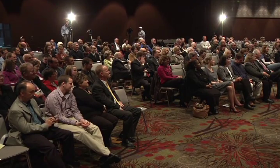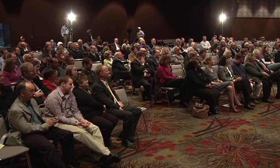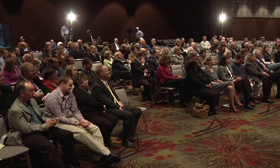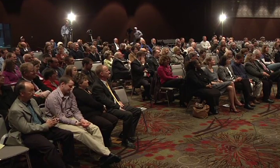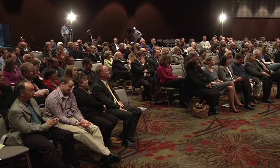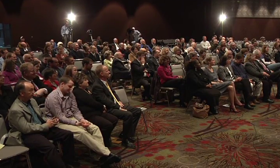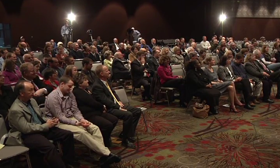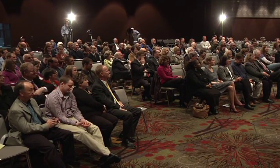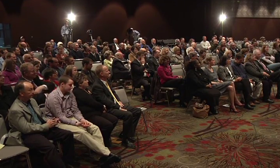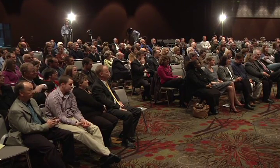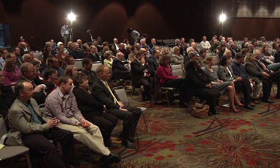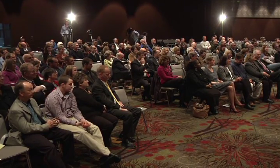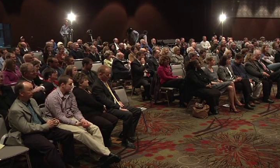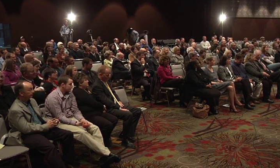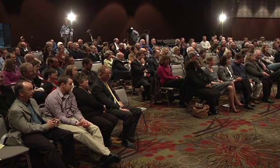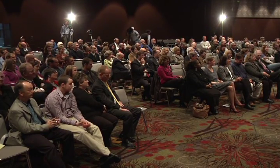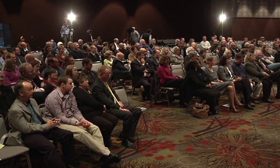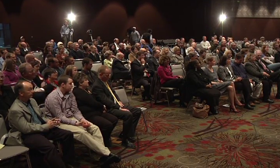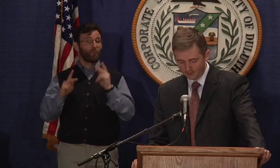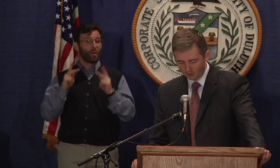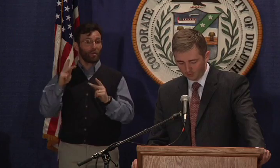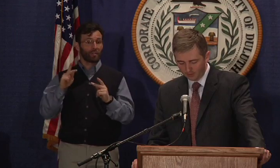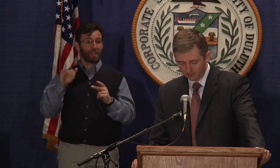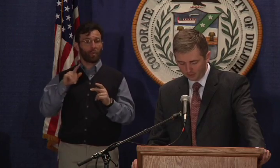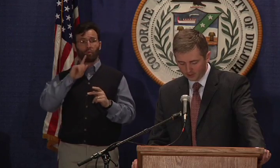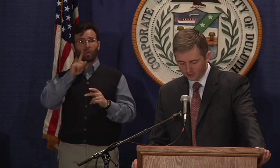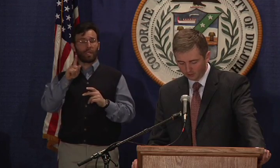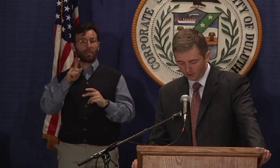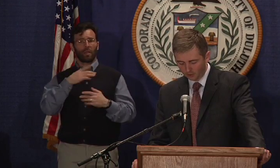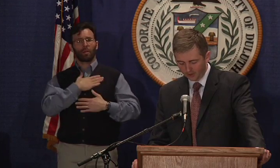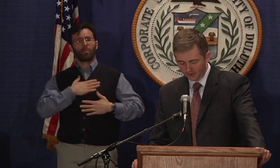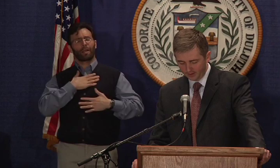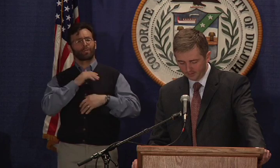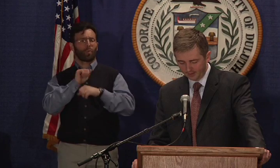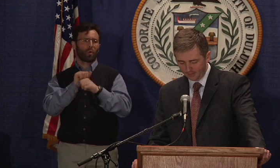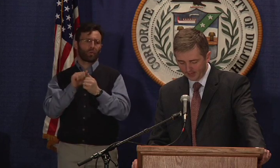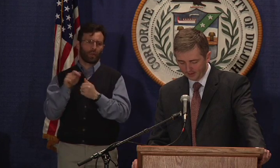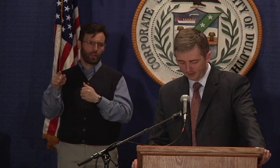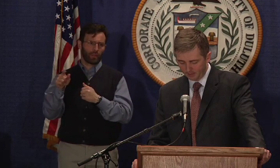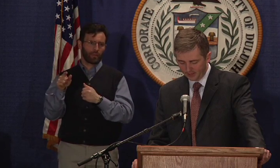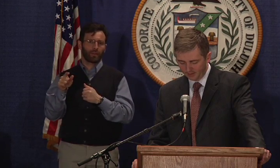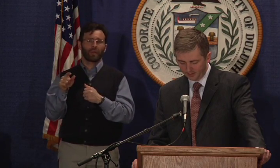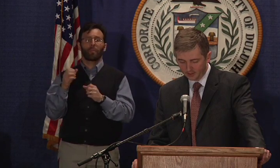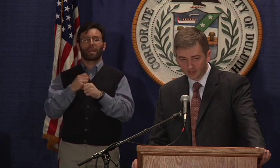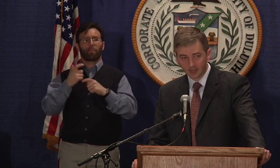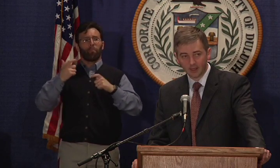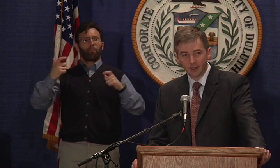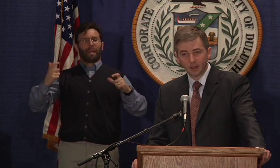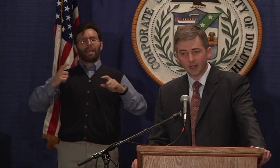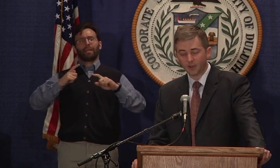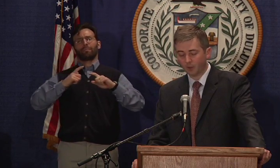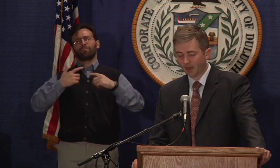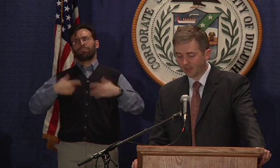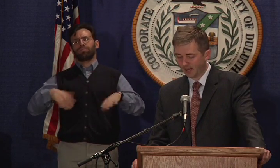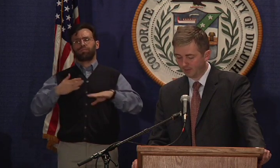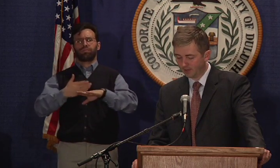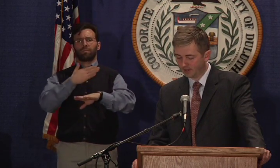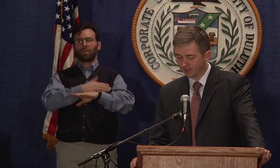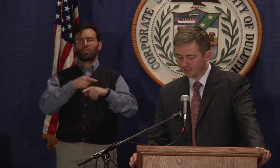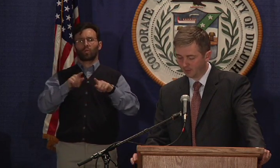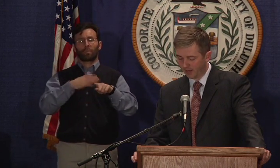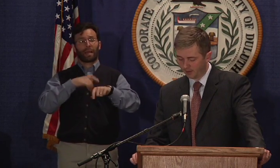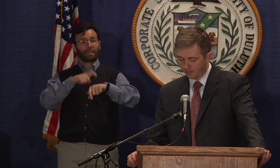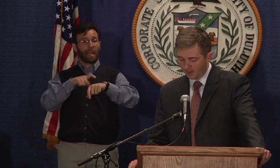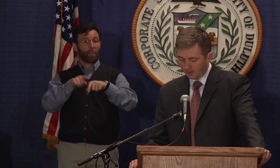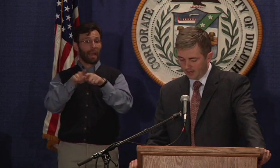Speaking of one of the folks that is a real pleasure to work with and have made a big difference during my time